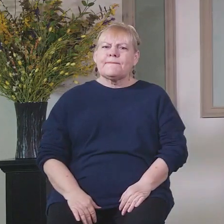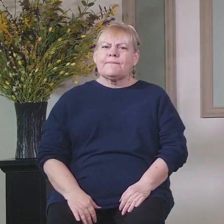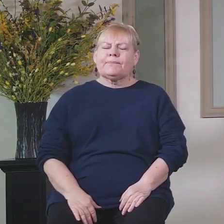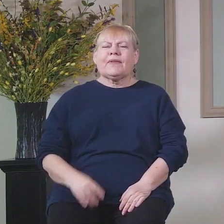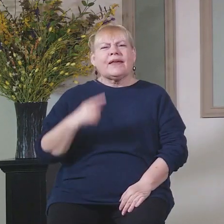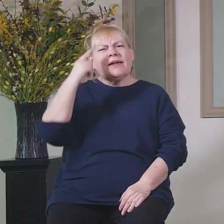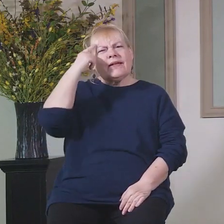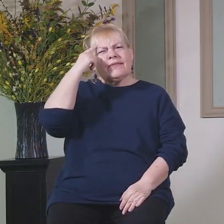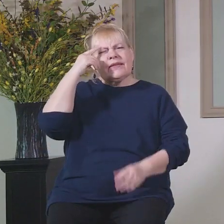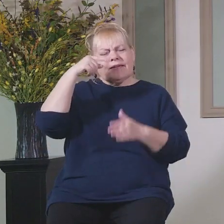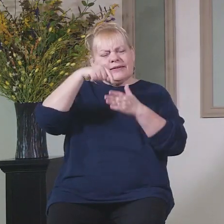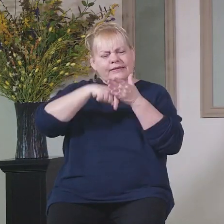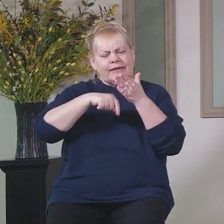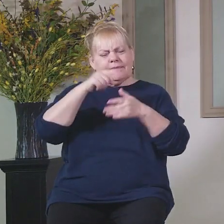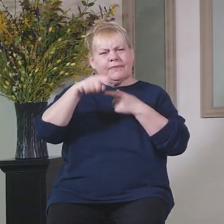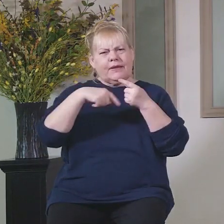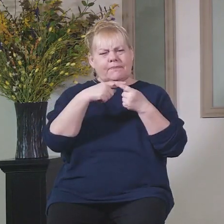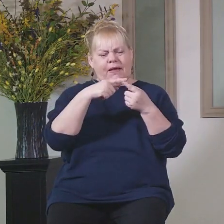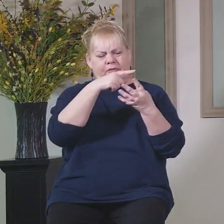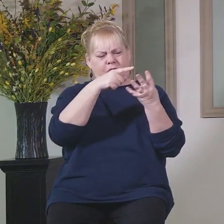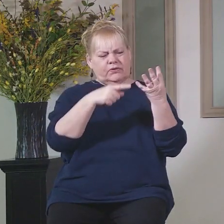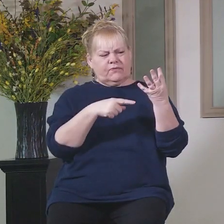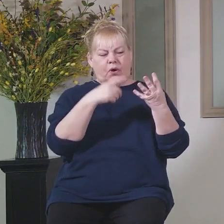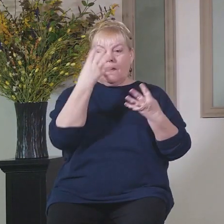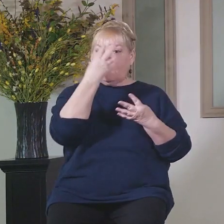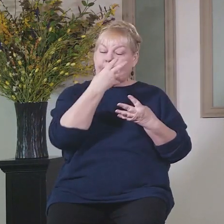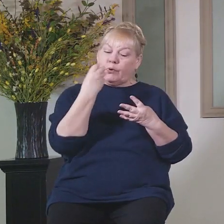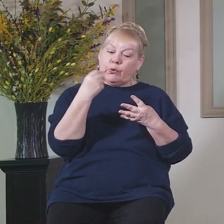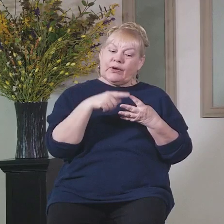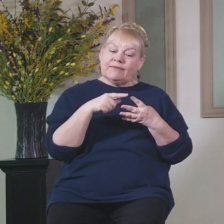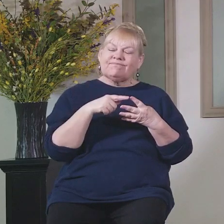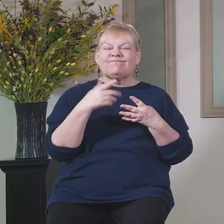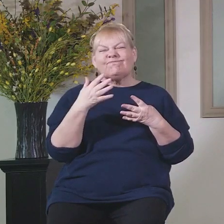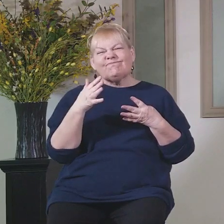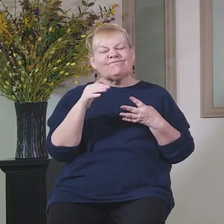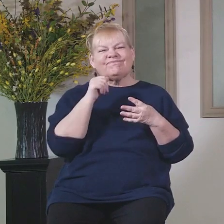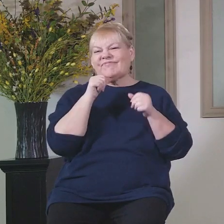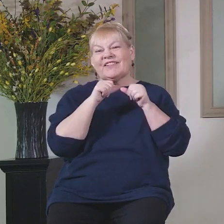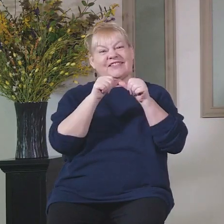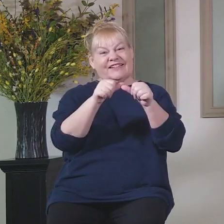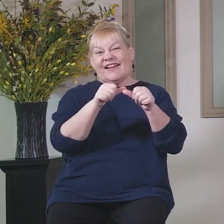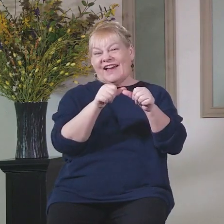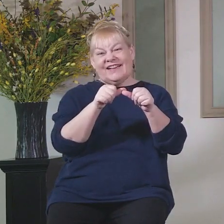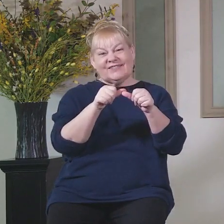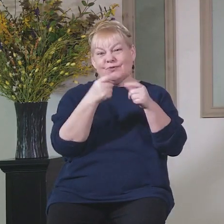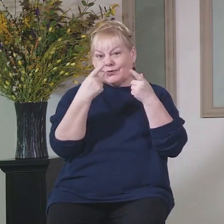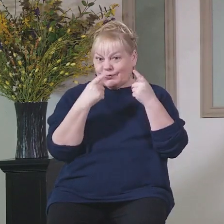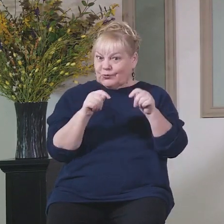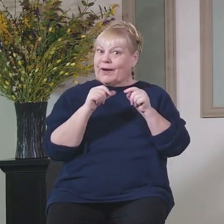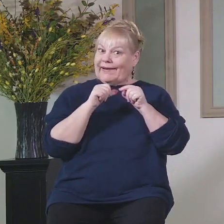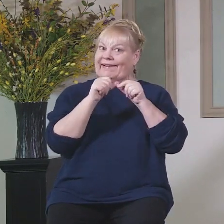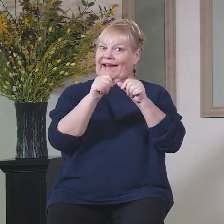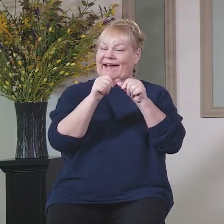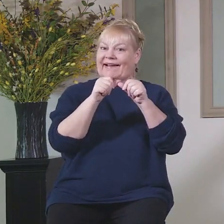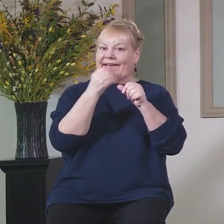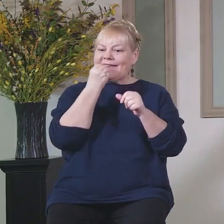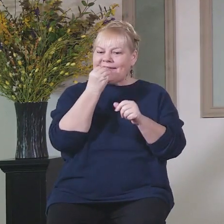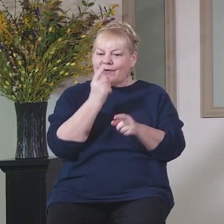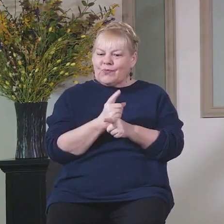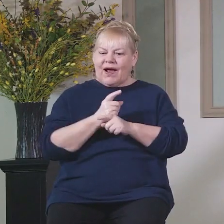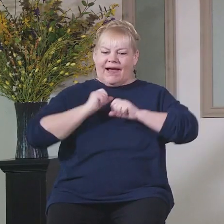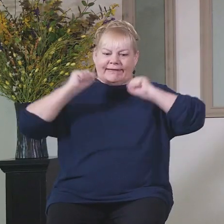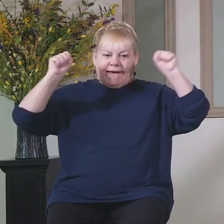Let's think more deeply about these four things. Beauty, well, beauty doesn't last, does it? We try to make it last. We eat right.